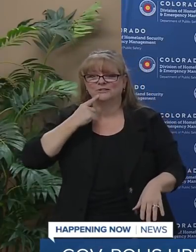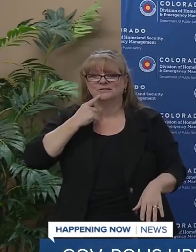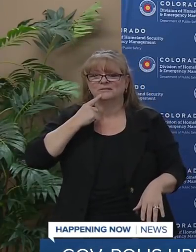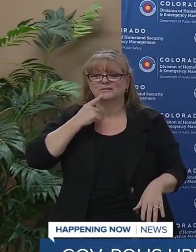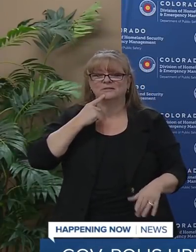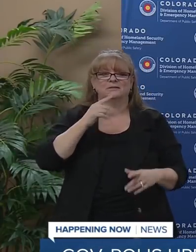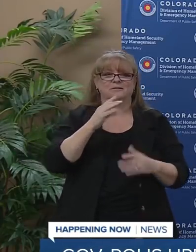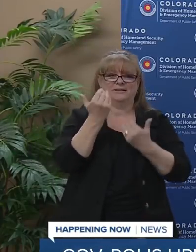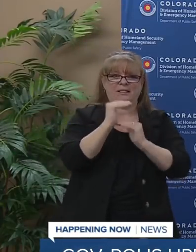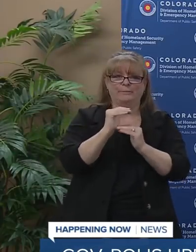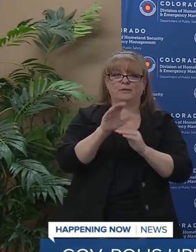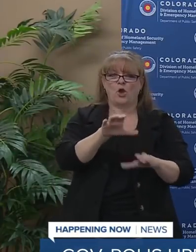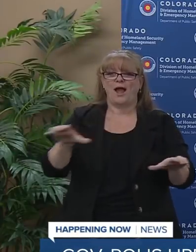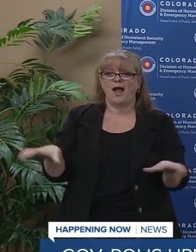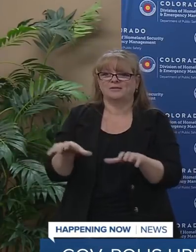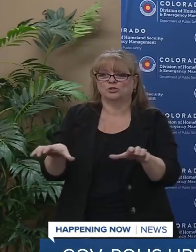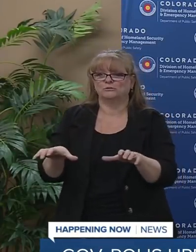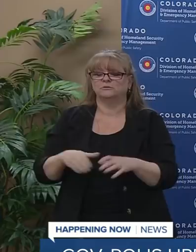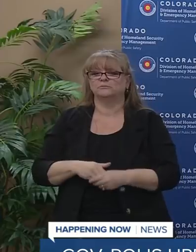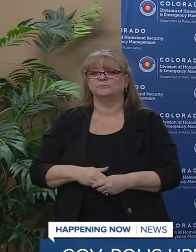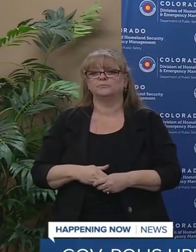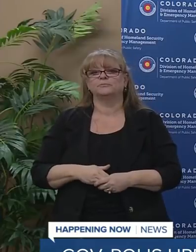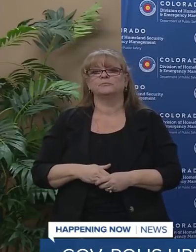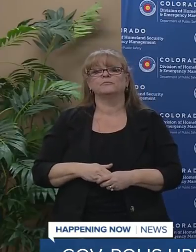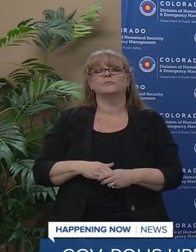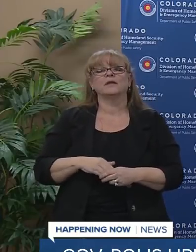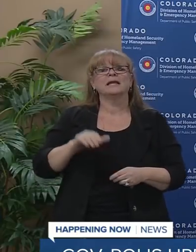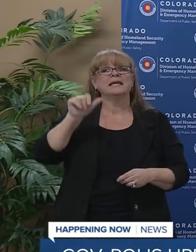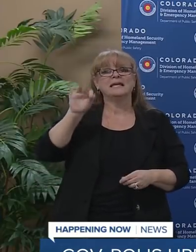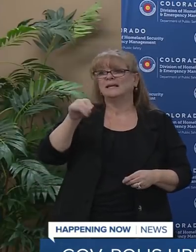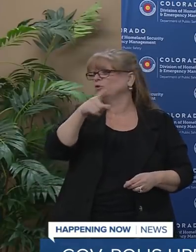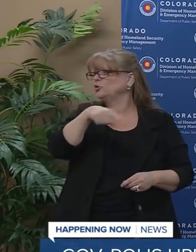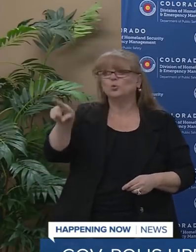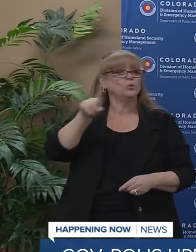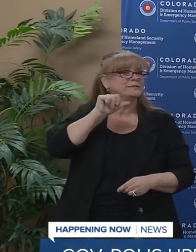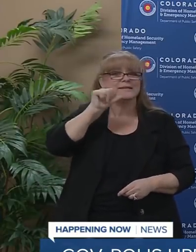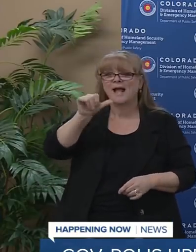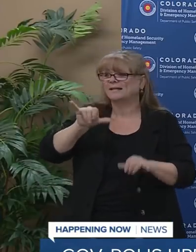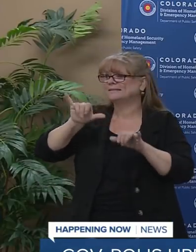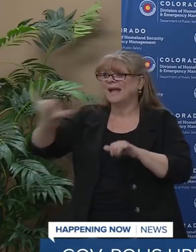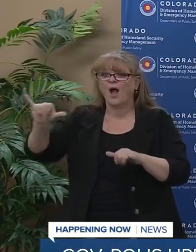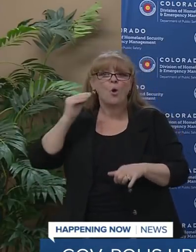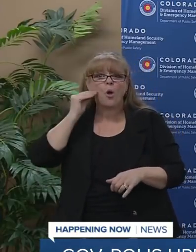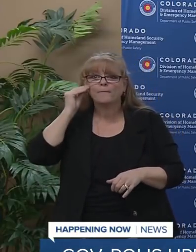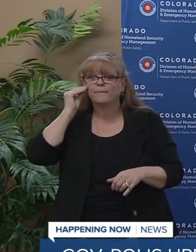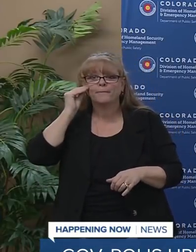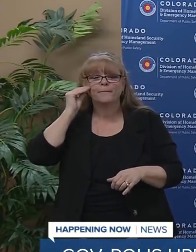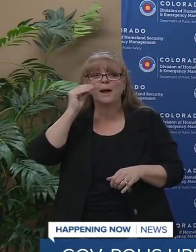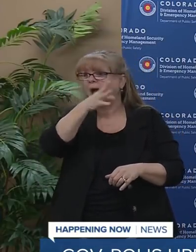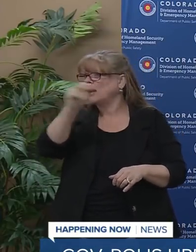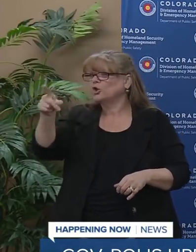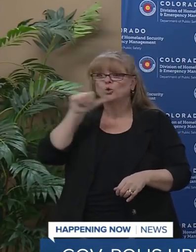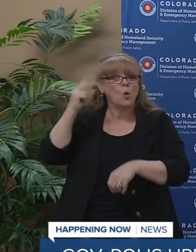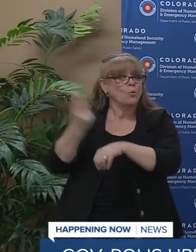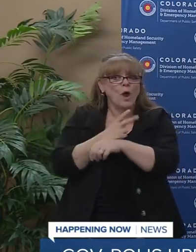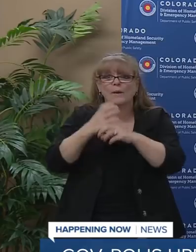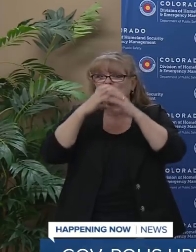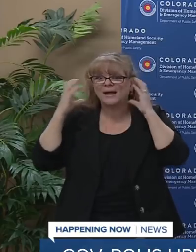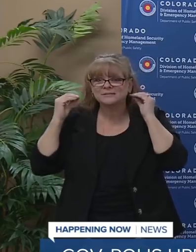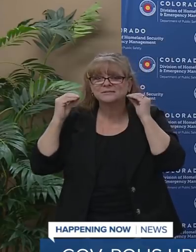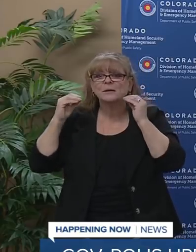home, whenever possible, if you're not wearing masks, you're only prolonging this for the rest of